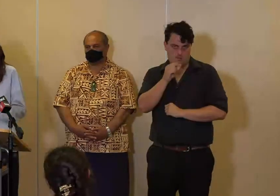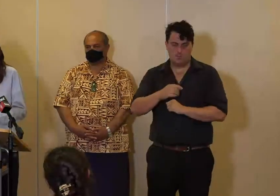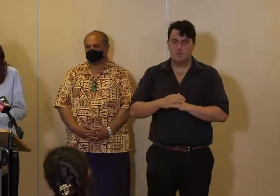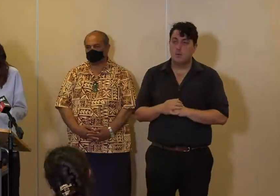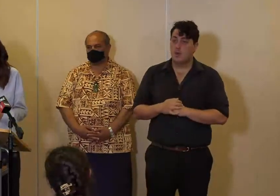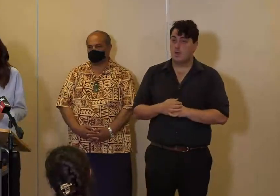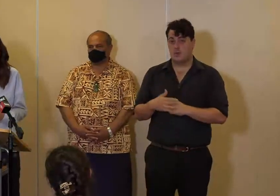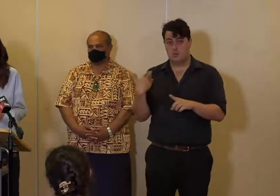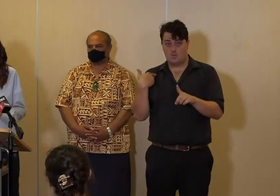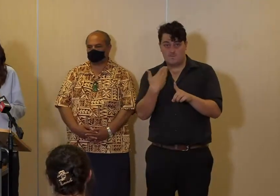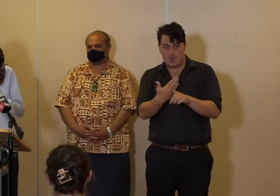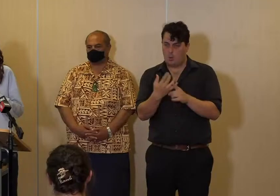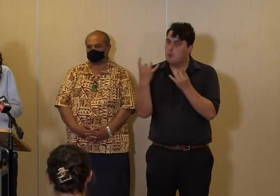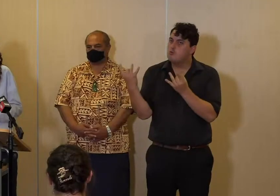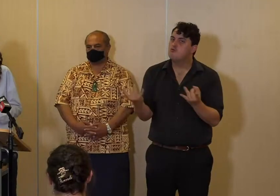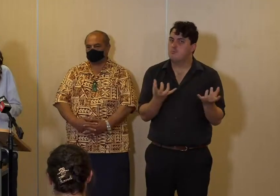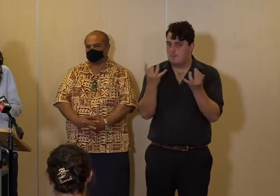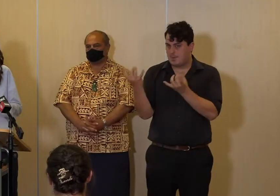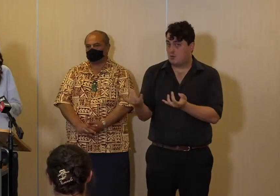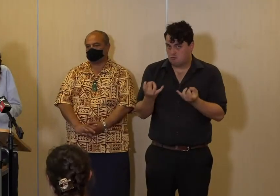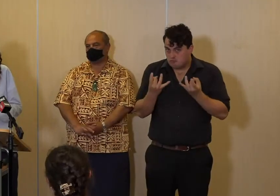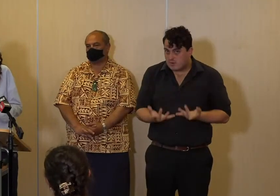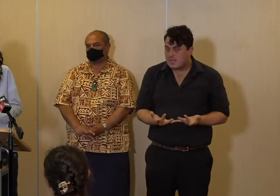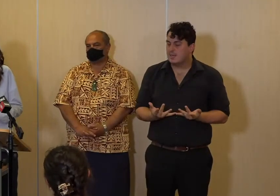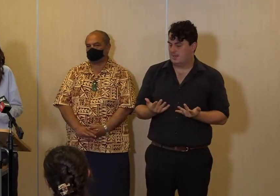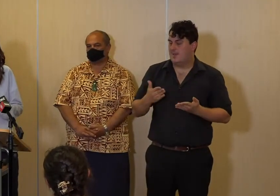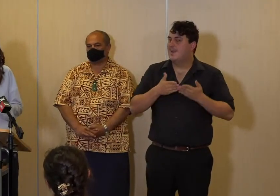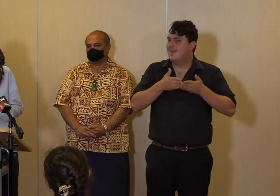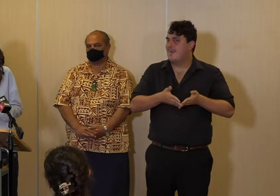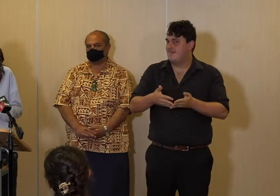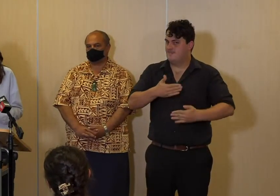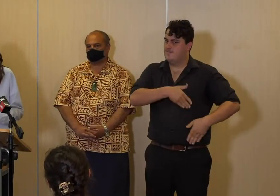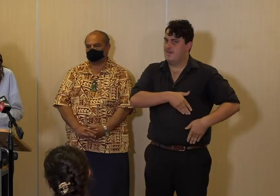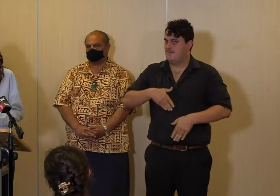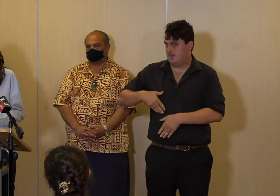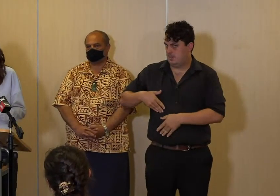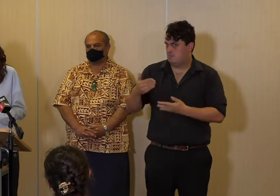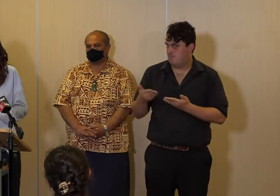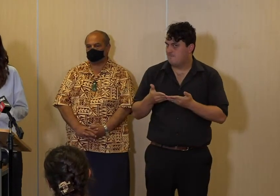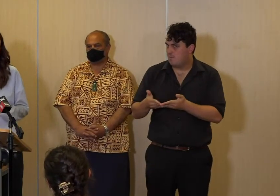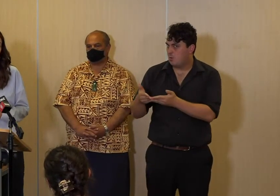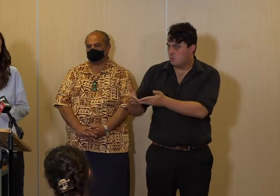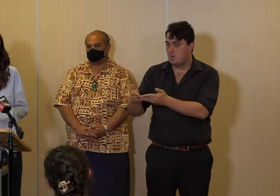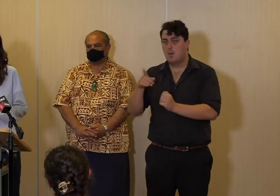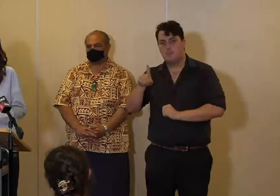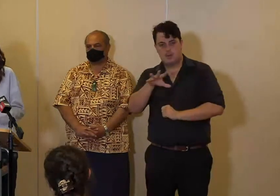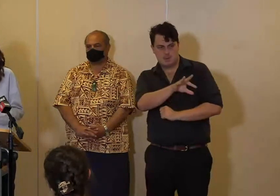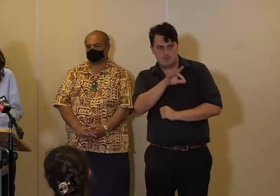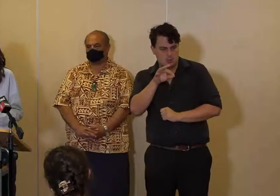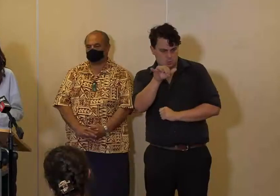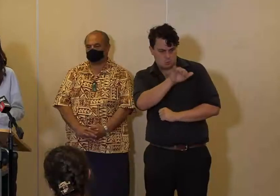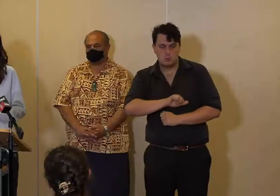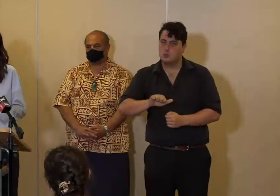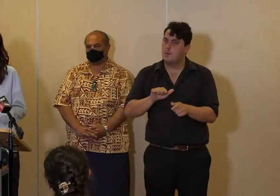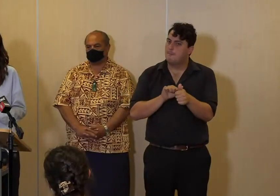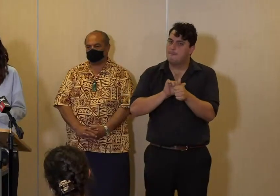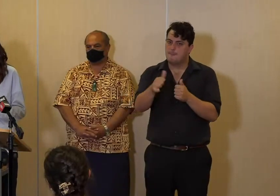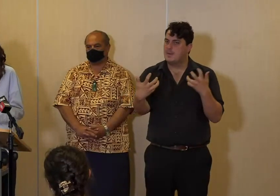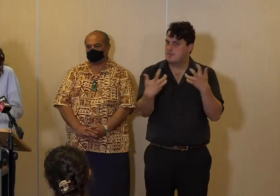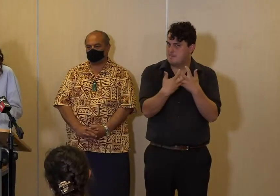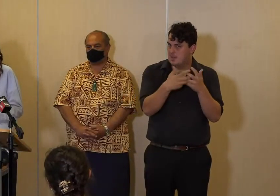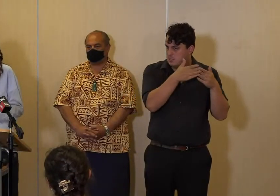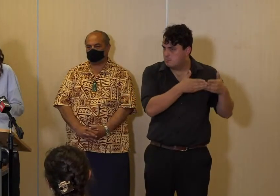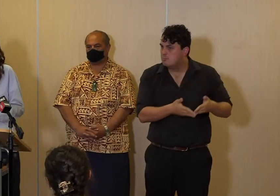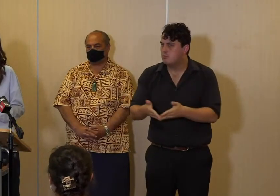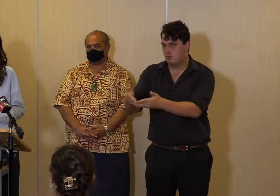are already preparing our Navy vessels. It's a matter of establishing which vessel will be most appropriate to go in, whether or not it's